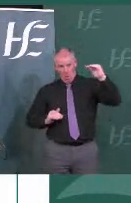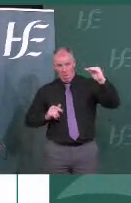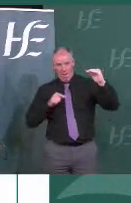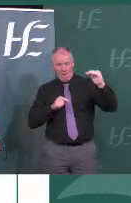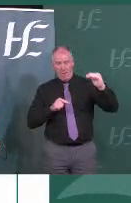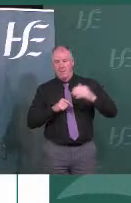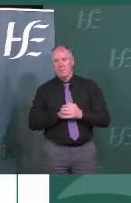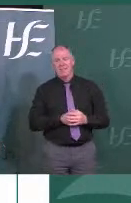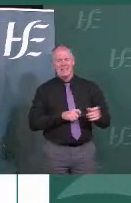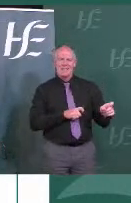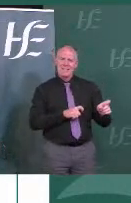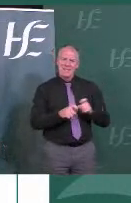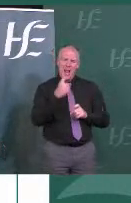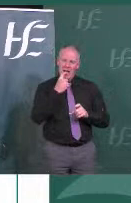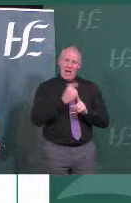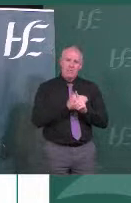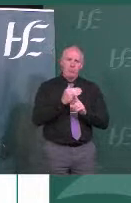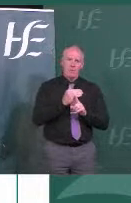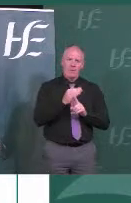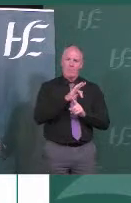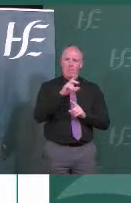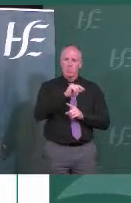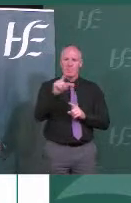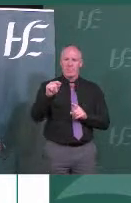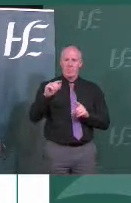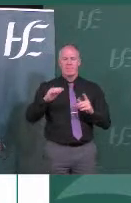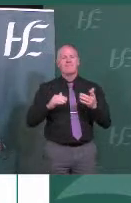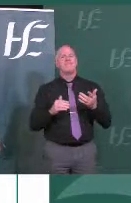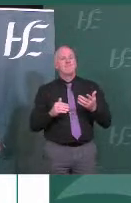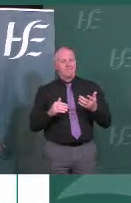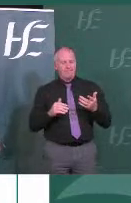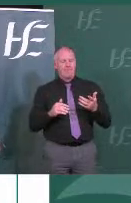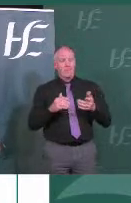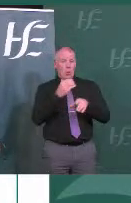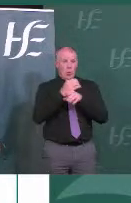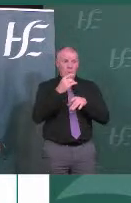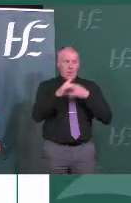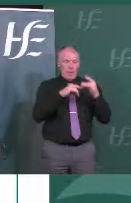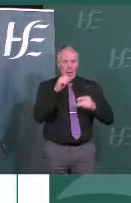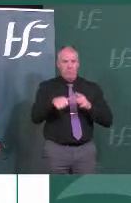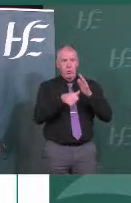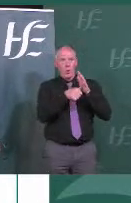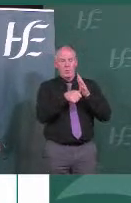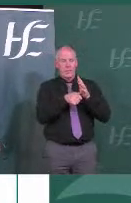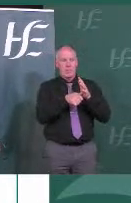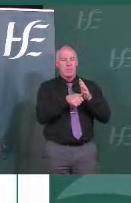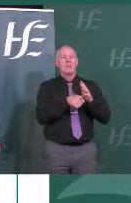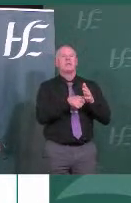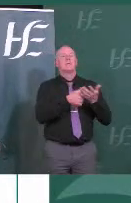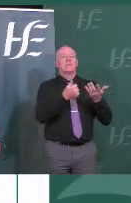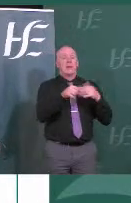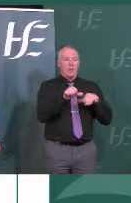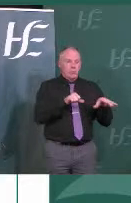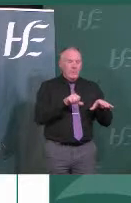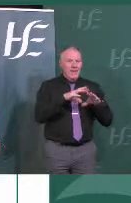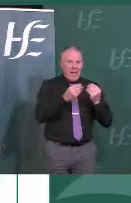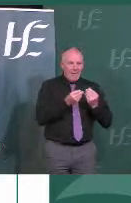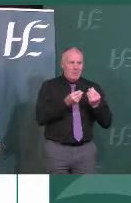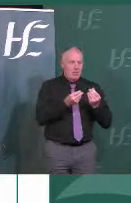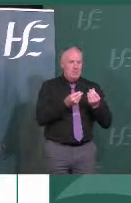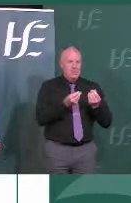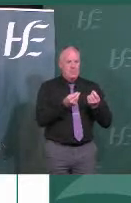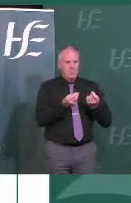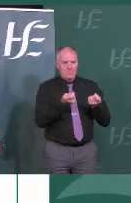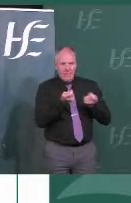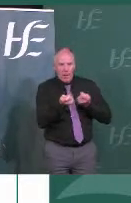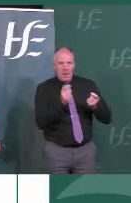that is, still an improved position on 2020. We are continuing to prioritise now procedures that have been cancelled either because of the